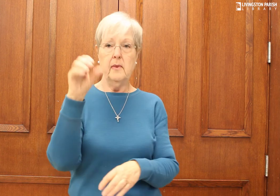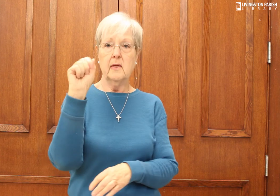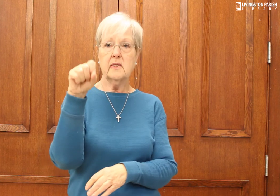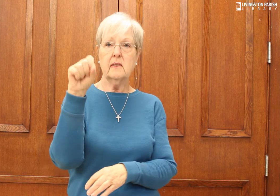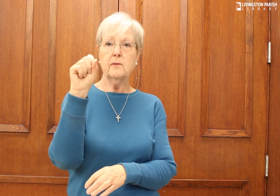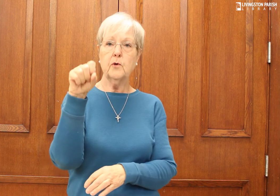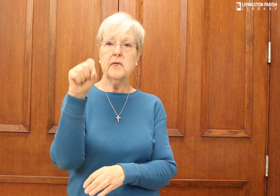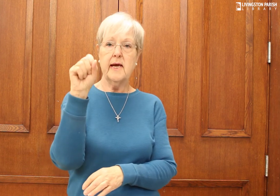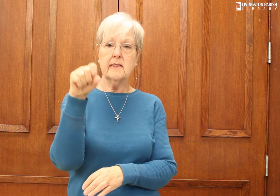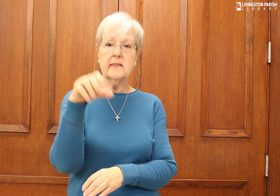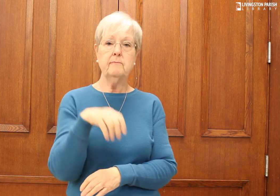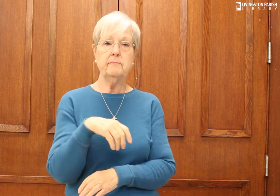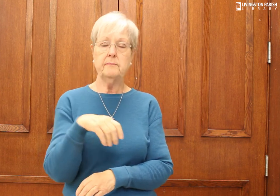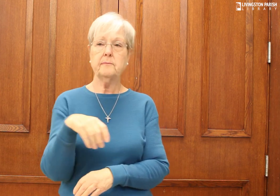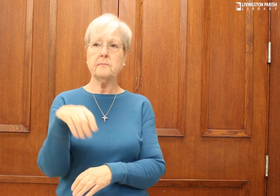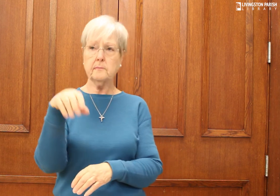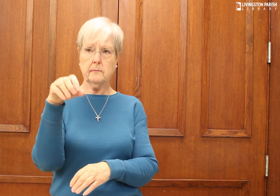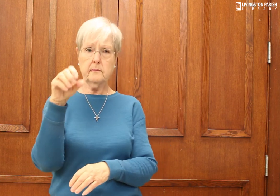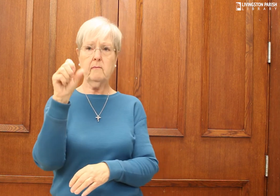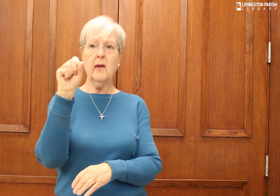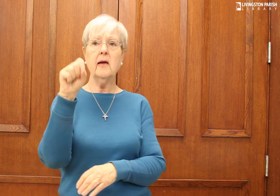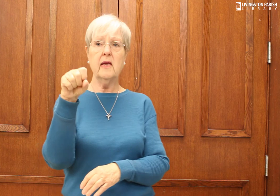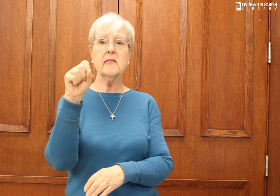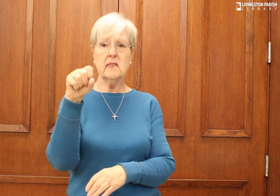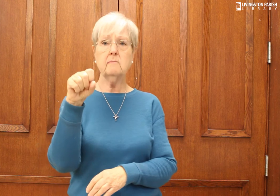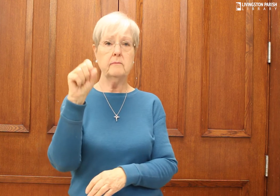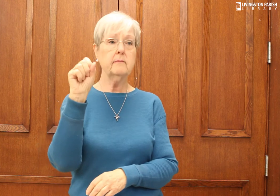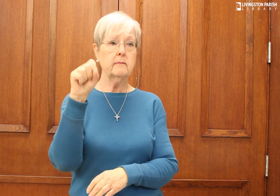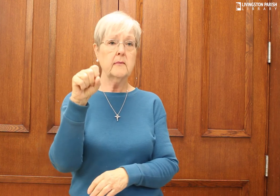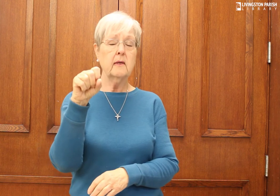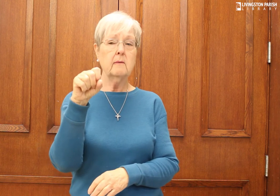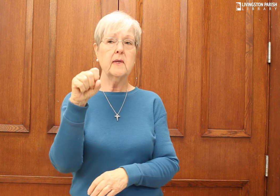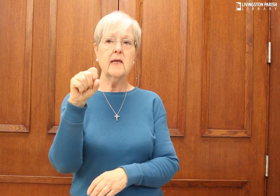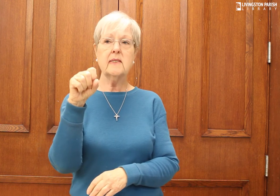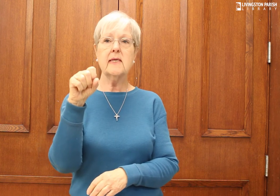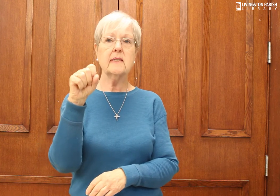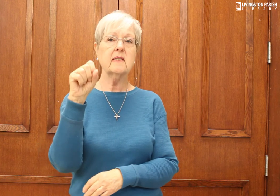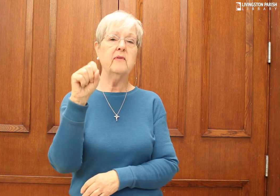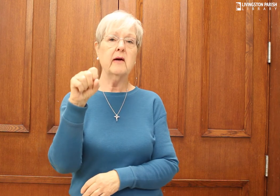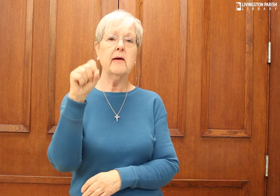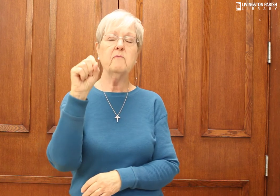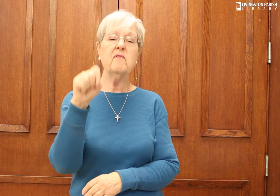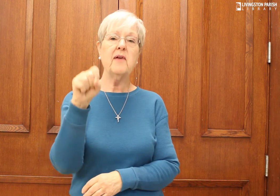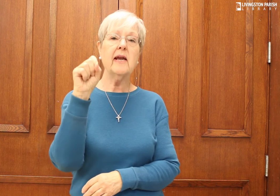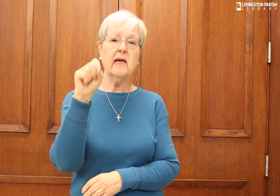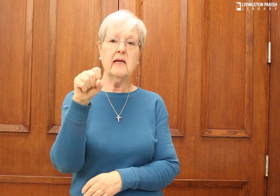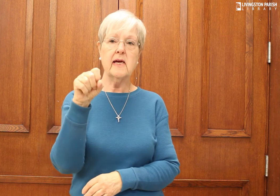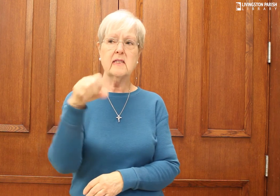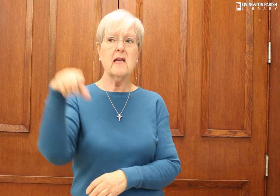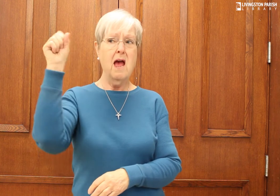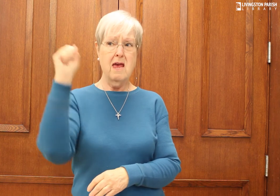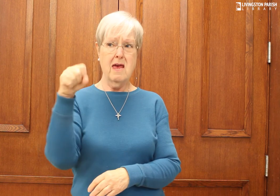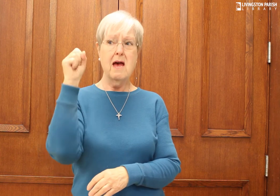Let's look at the word yes. Yes. But let's say it's a very emphatic yes.